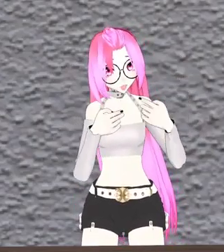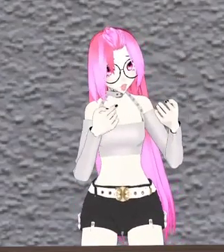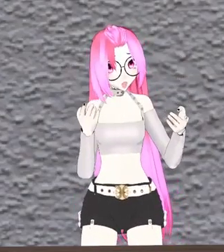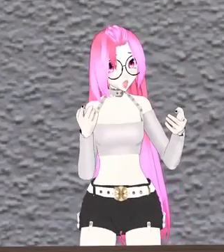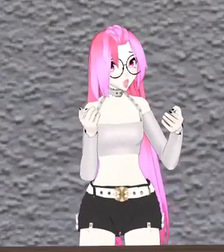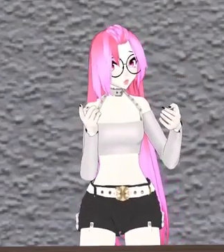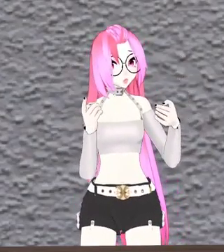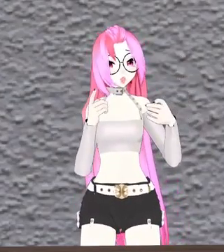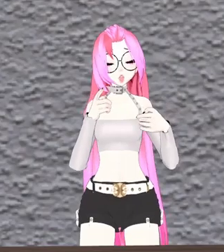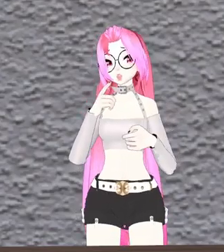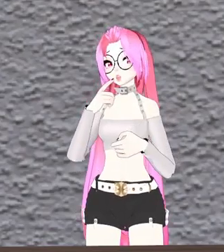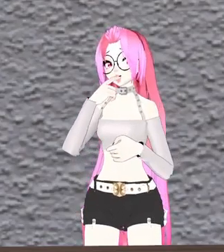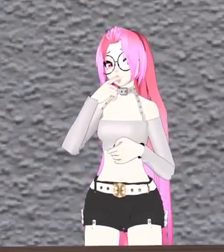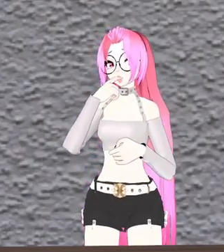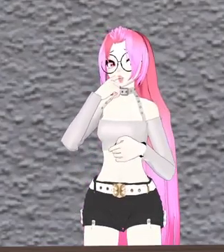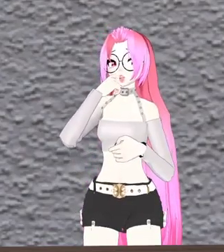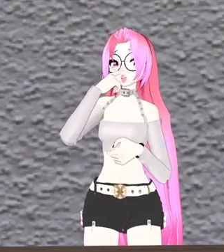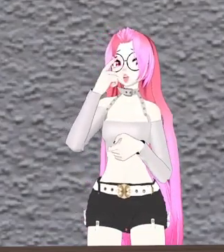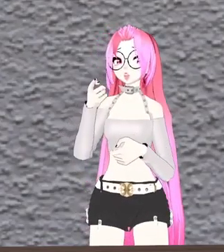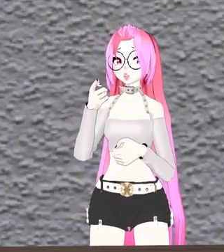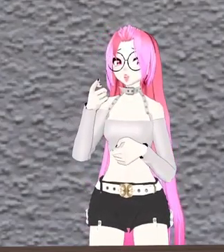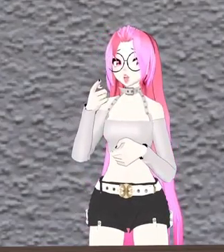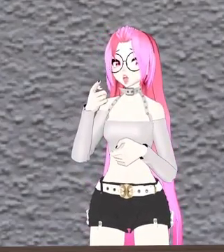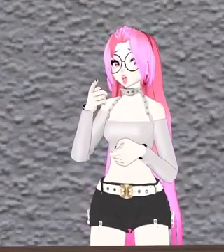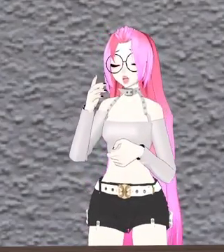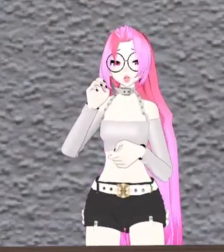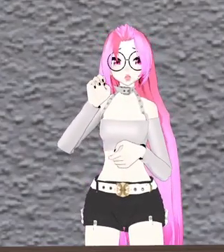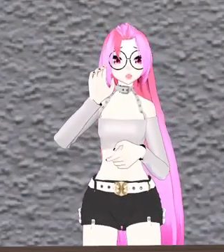sign? Let's use an example